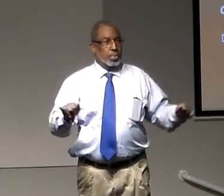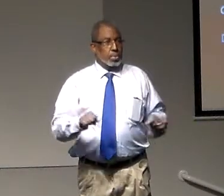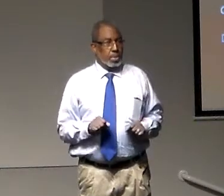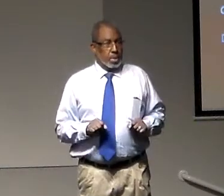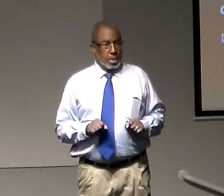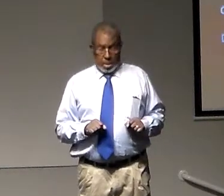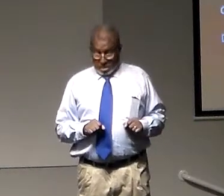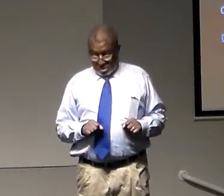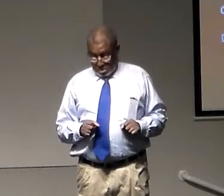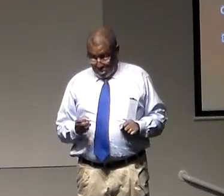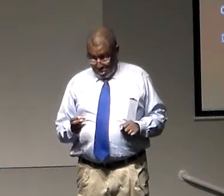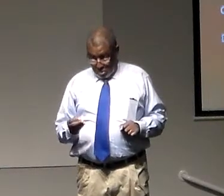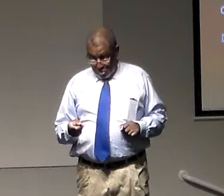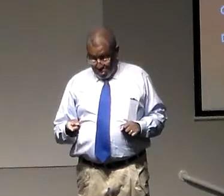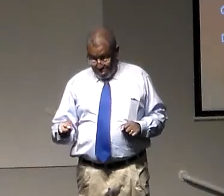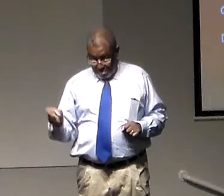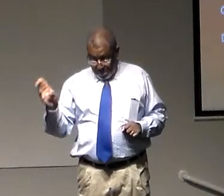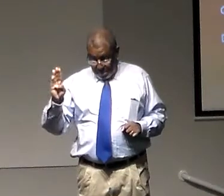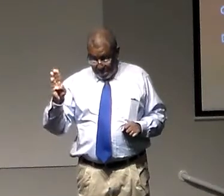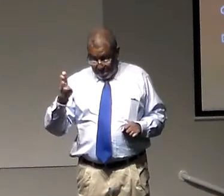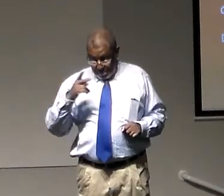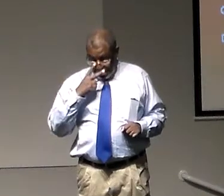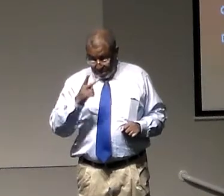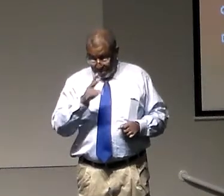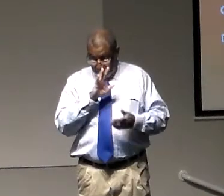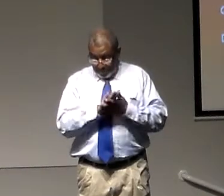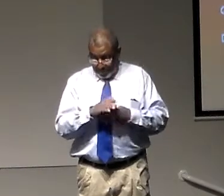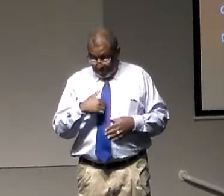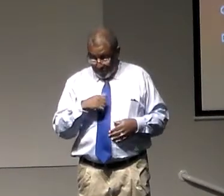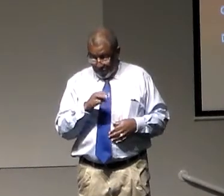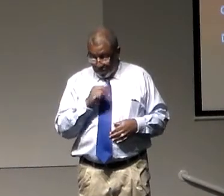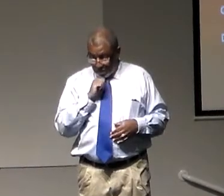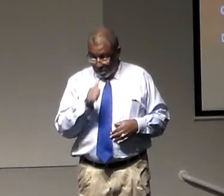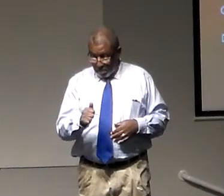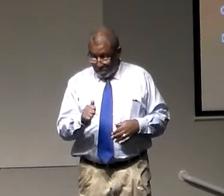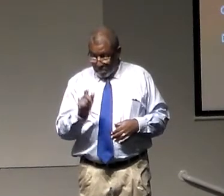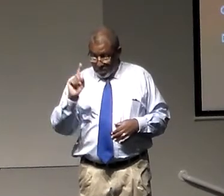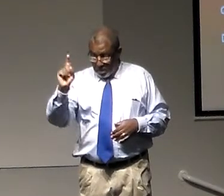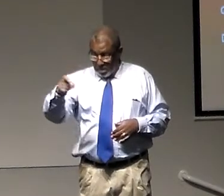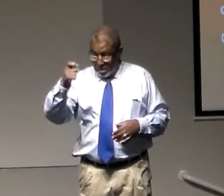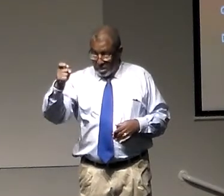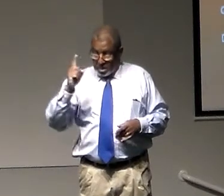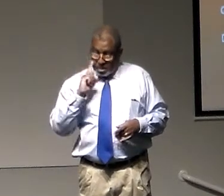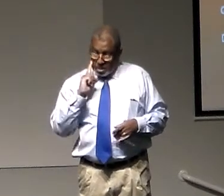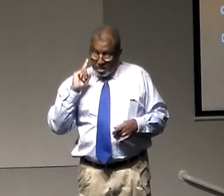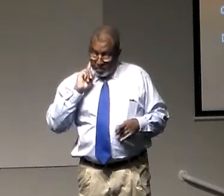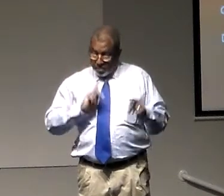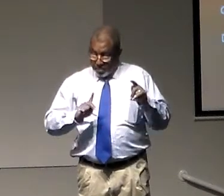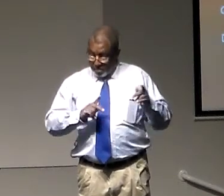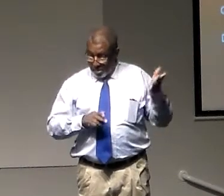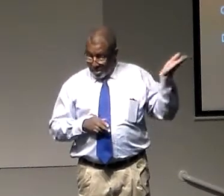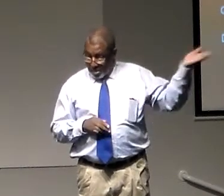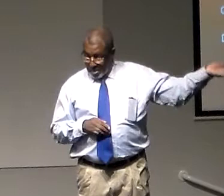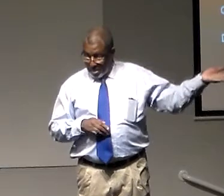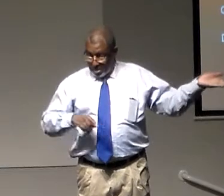to teach them and uplift them too. So, believe me or not, Kenya deaf